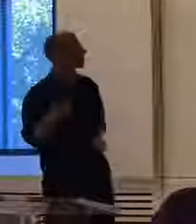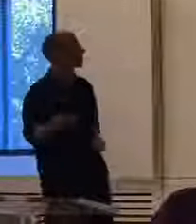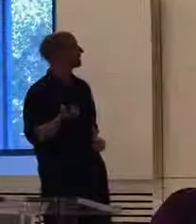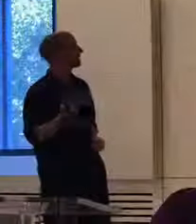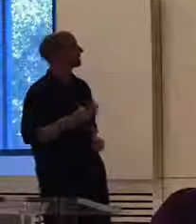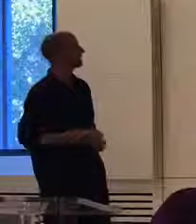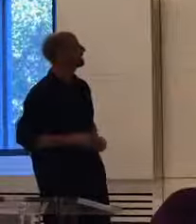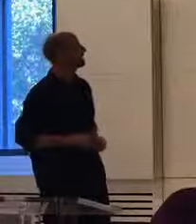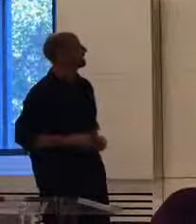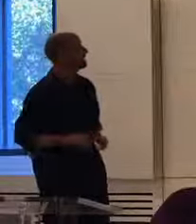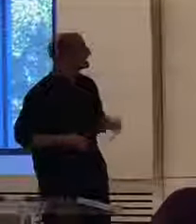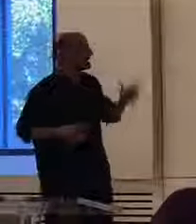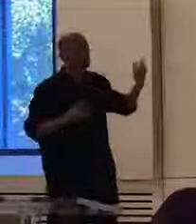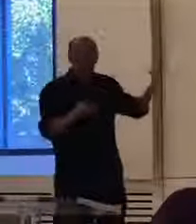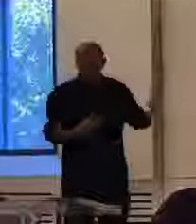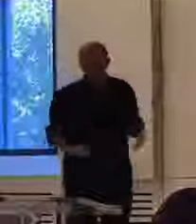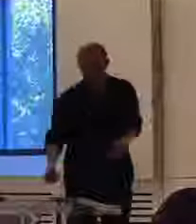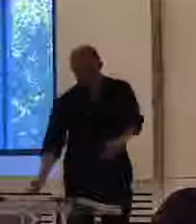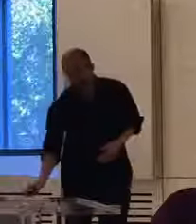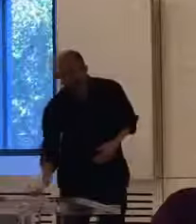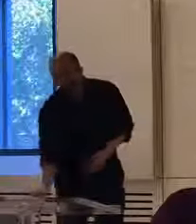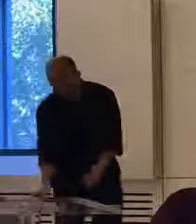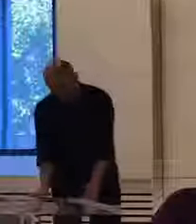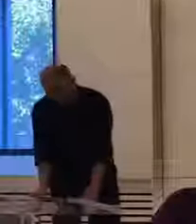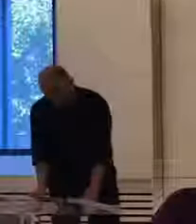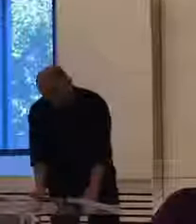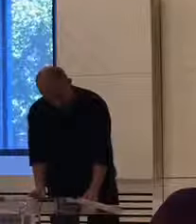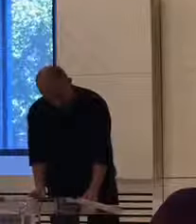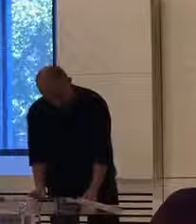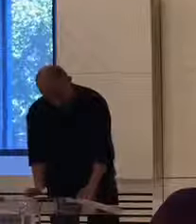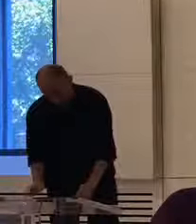Yes, just in camera's being used. Okay.